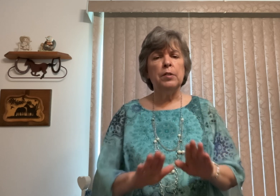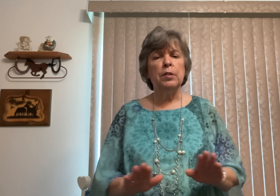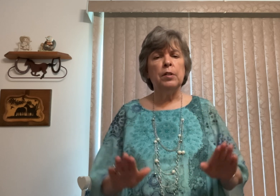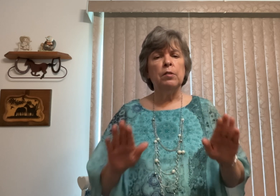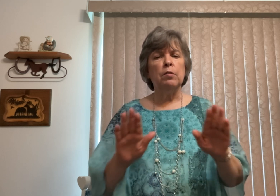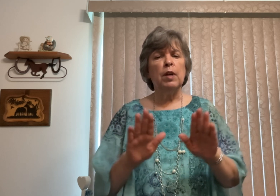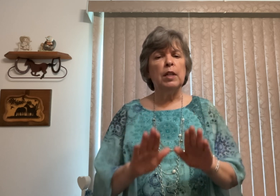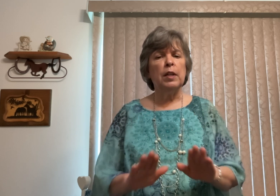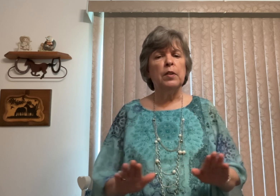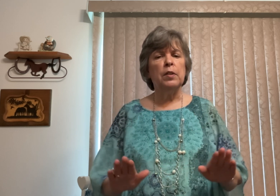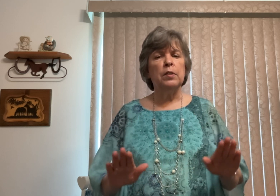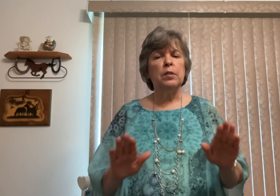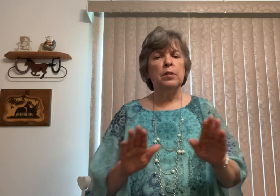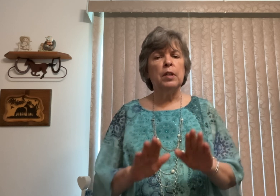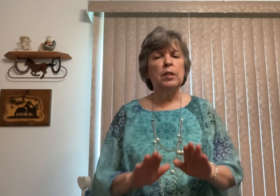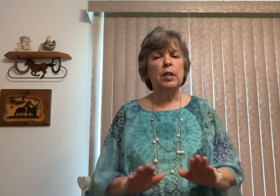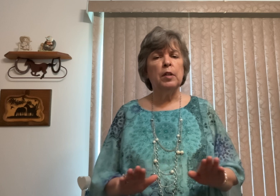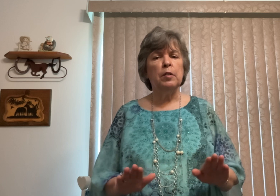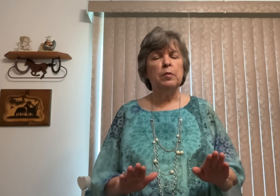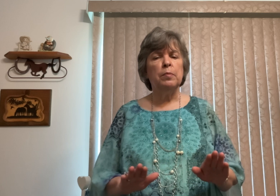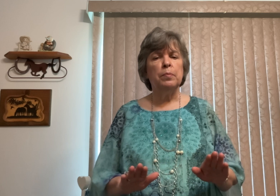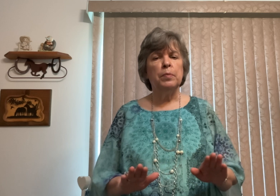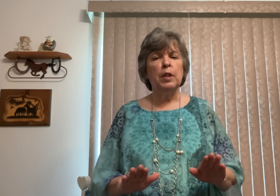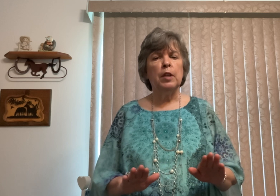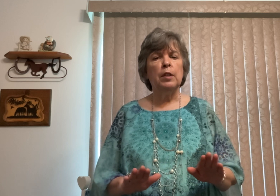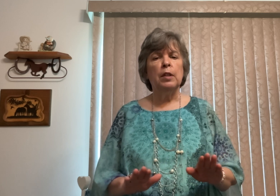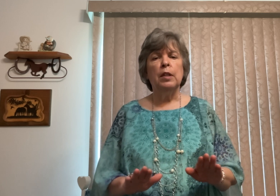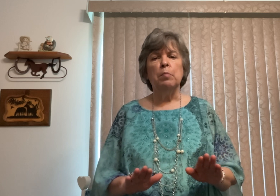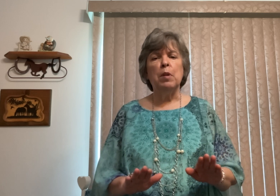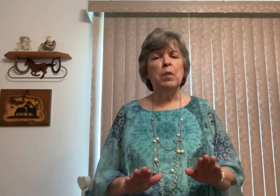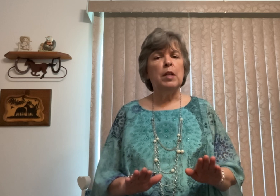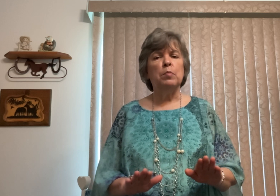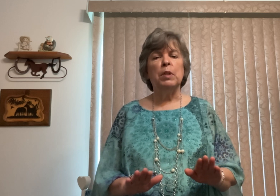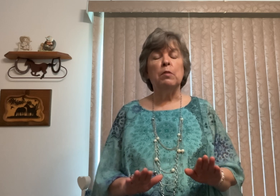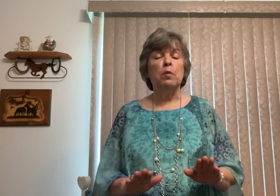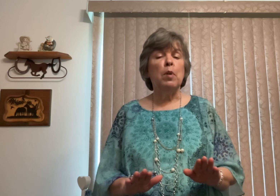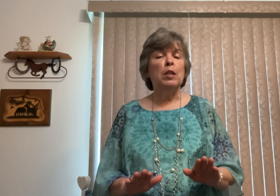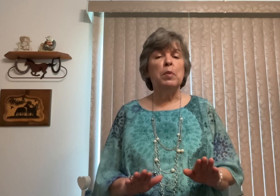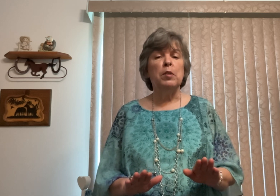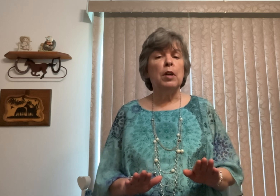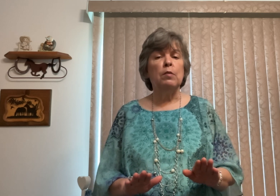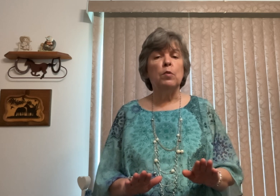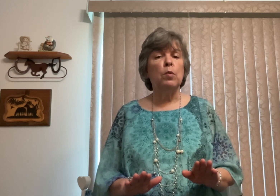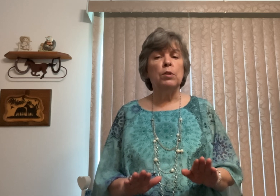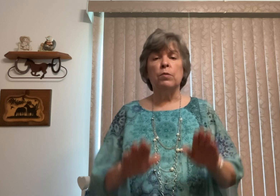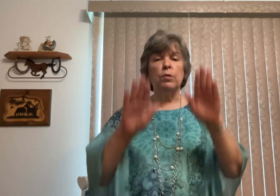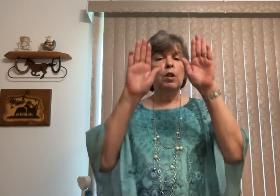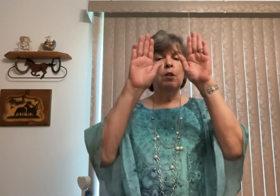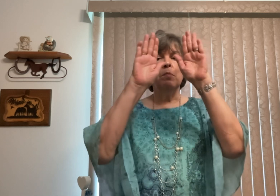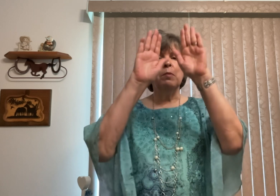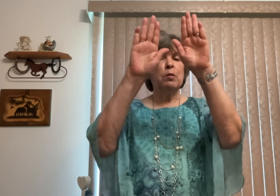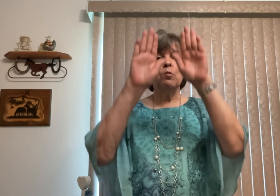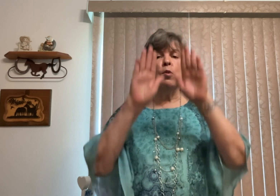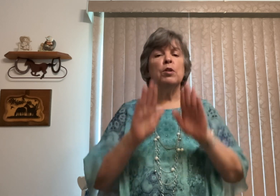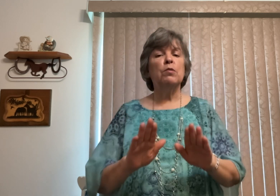and go around like this, Sunday. Okay, maybe it reminds me of the sign for wonderful. It's a